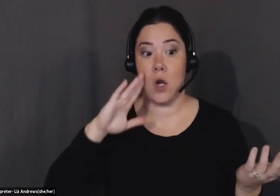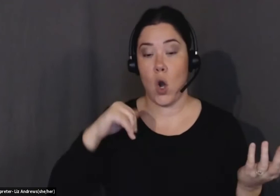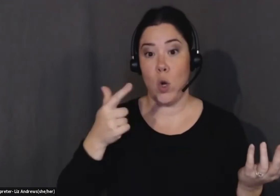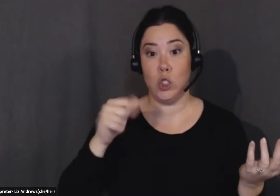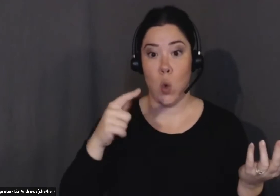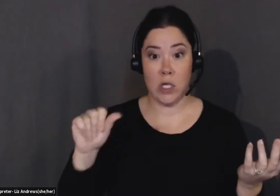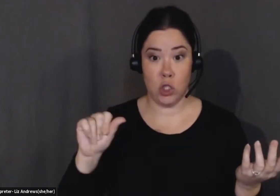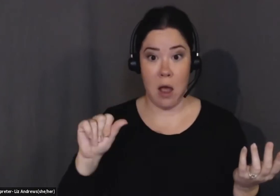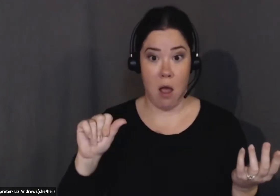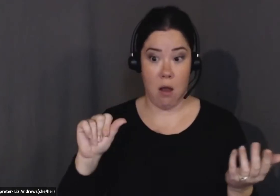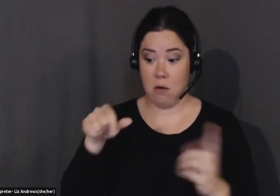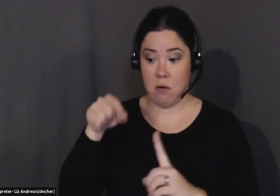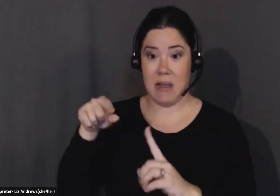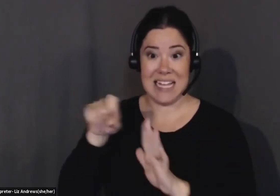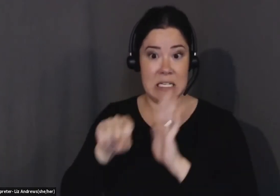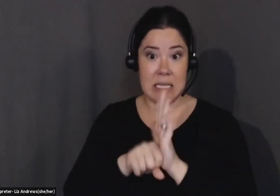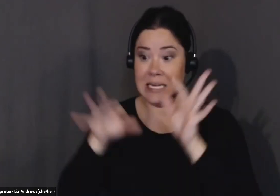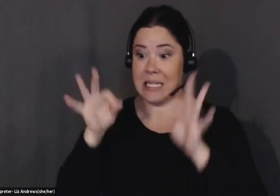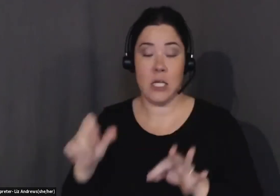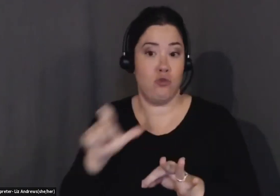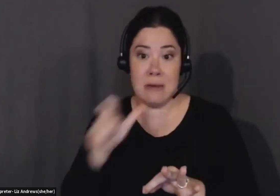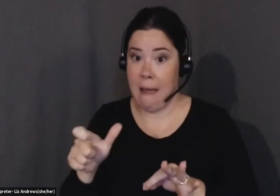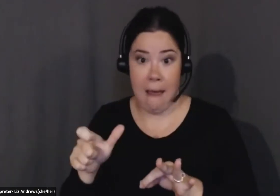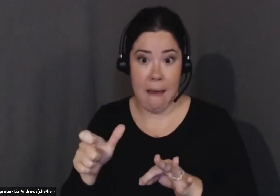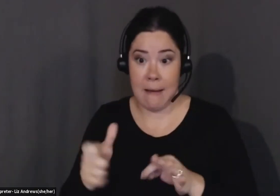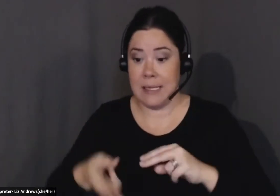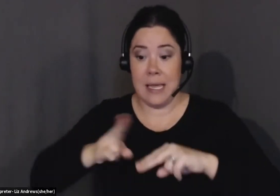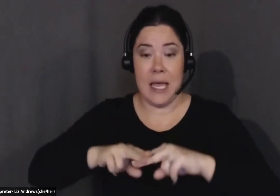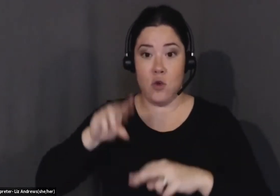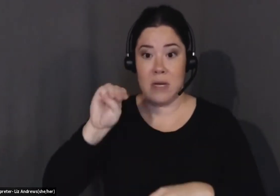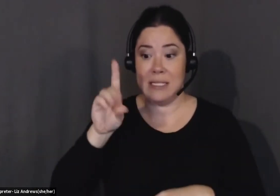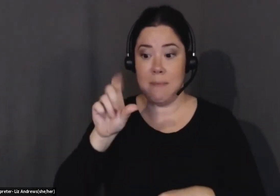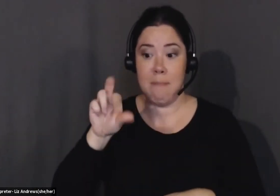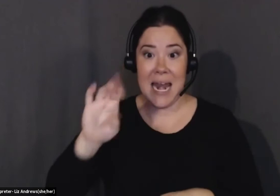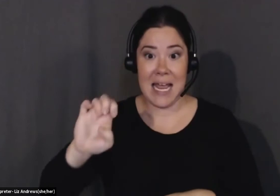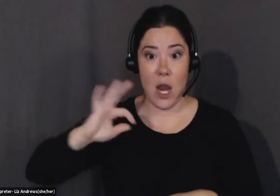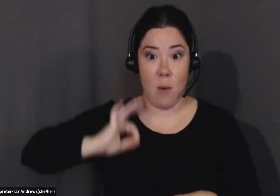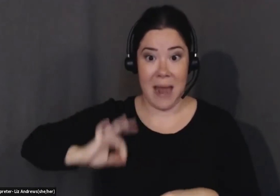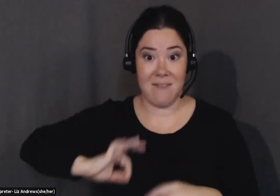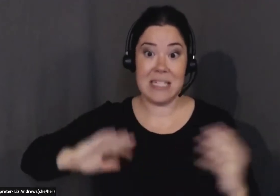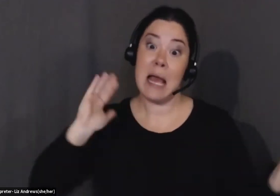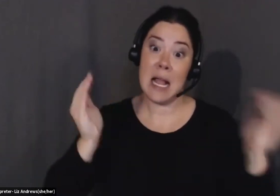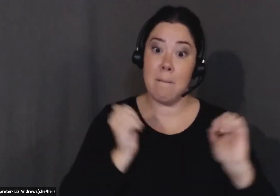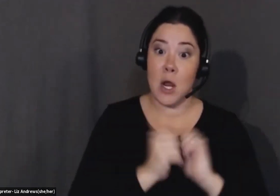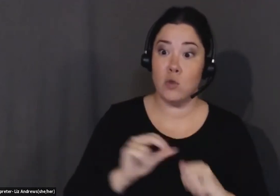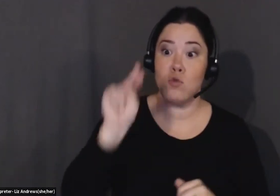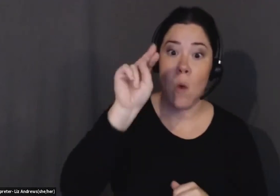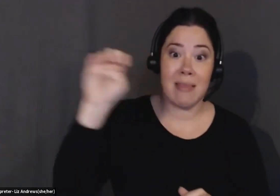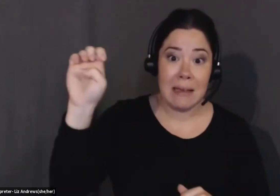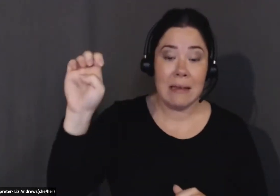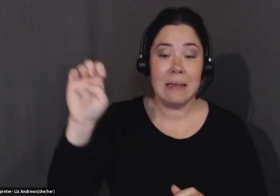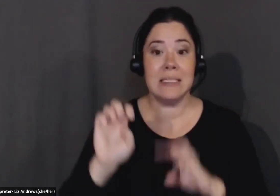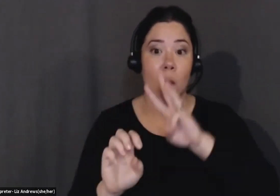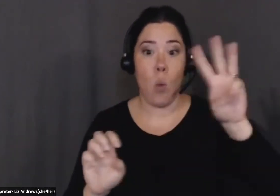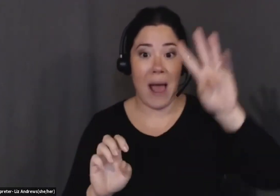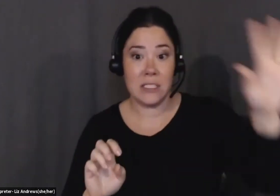states that chose not to expand Medicare benefits, as opposed to the Northeast and West Coast. We get a